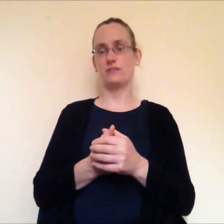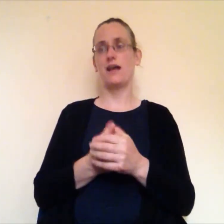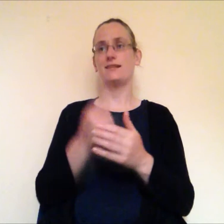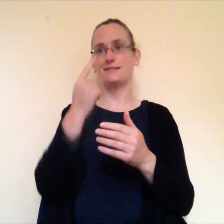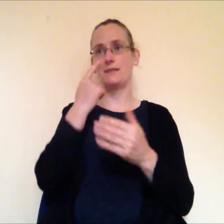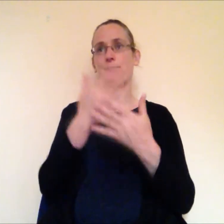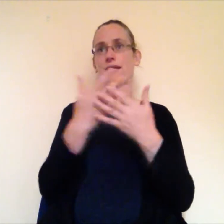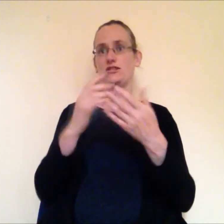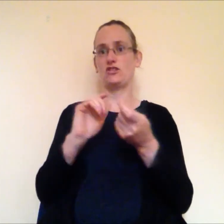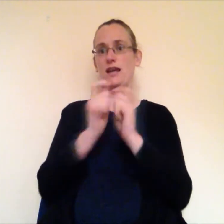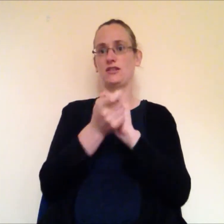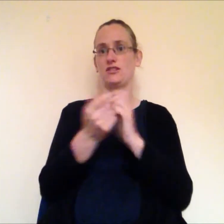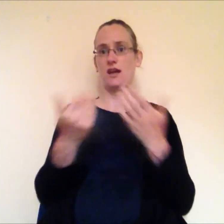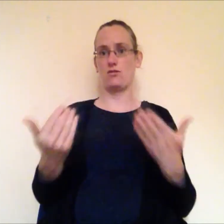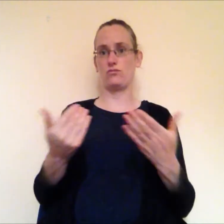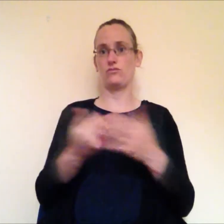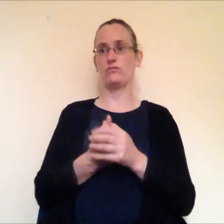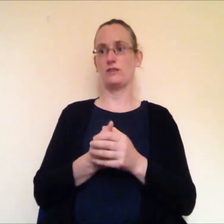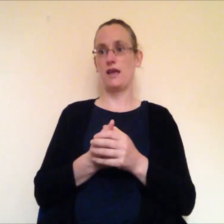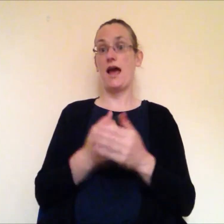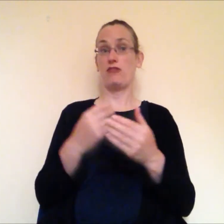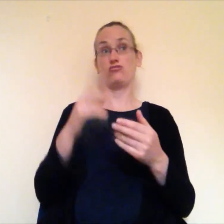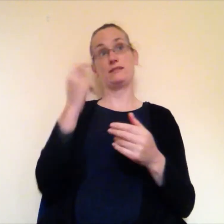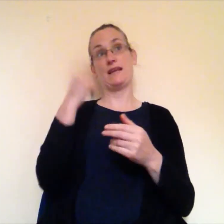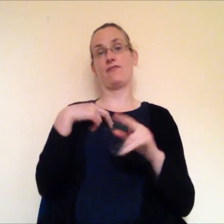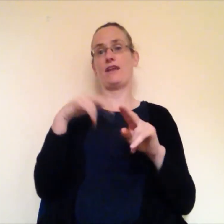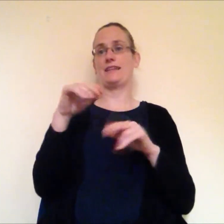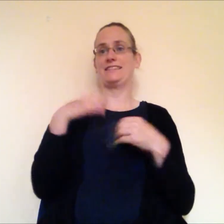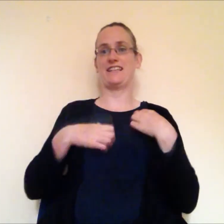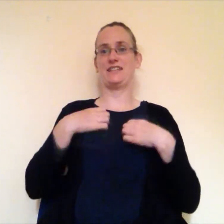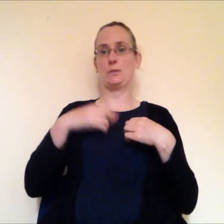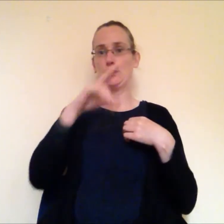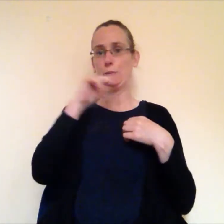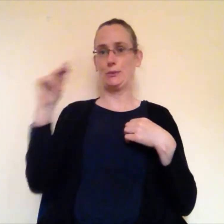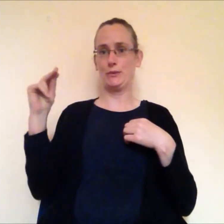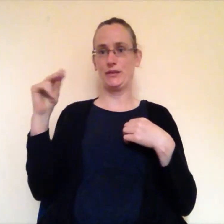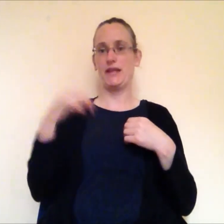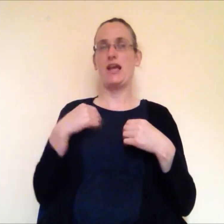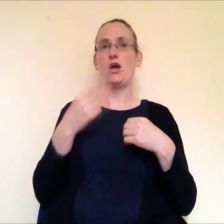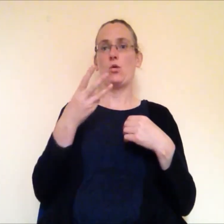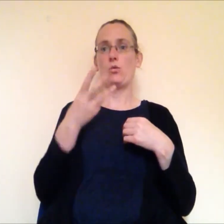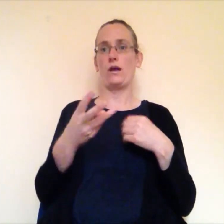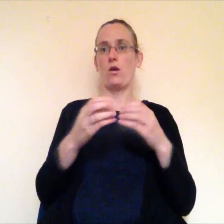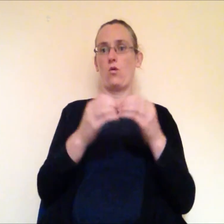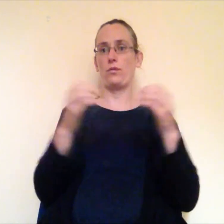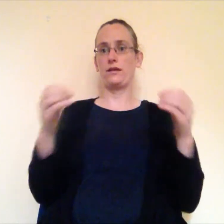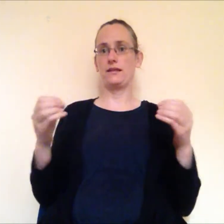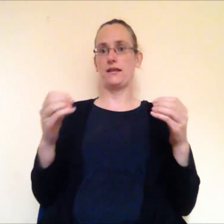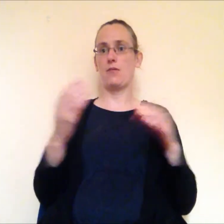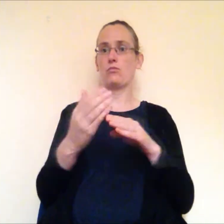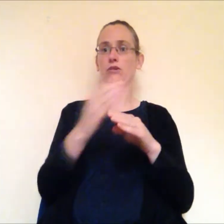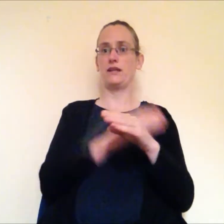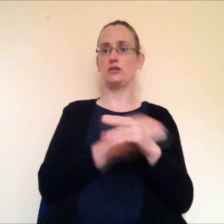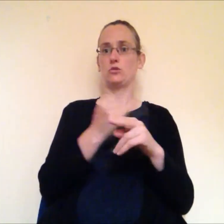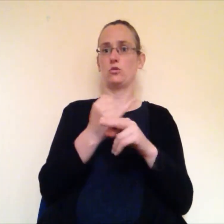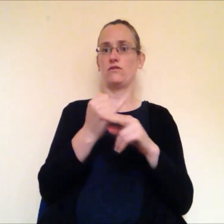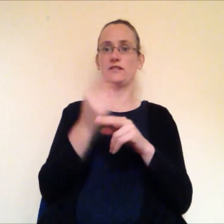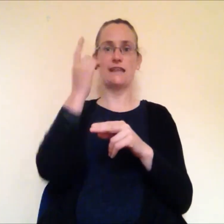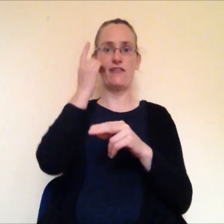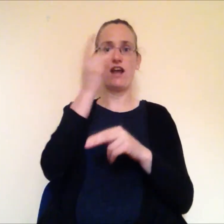and you know, we've had pretty exciting news recently that there's sanctions for a preschool for deaf and hard of hearing children in St.